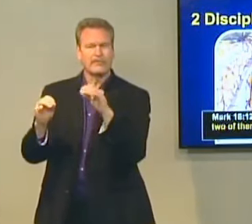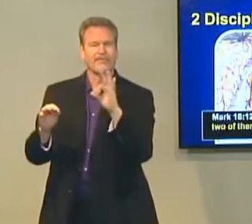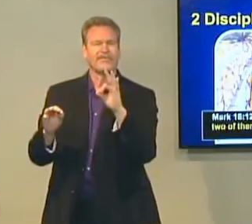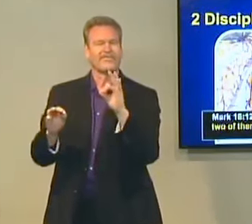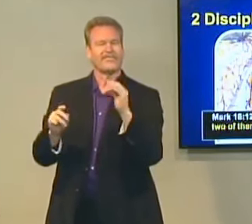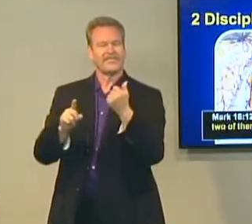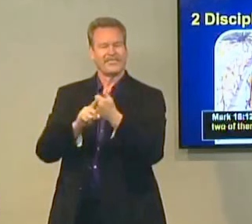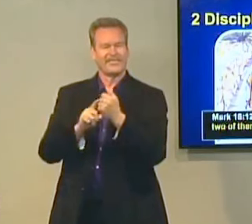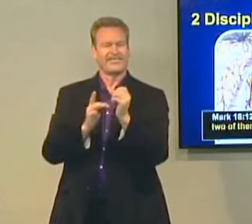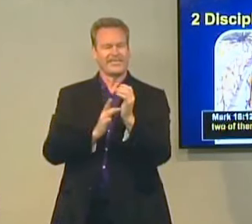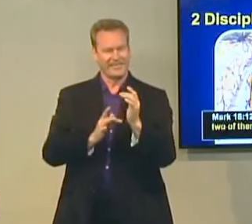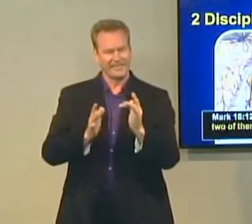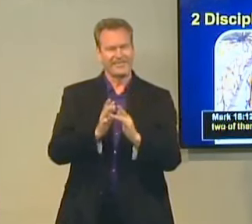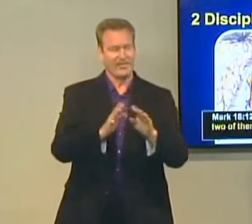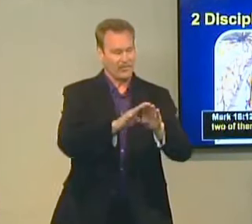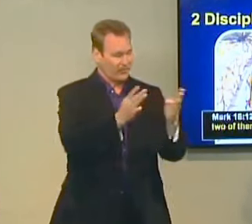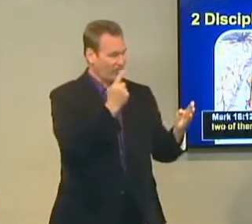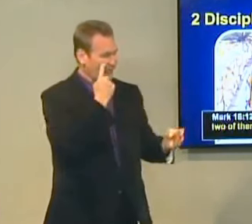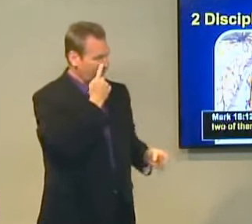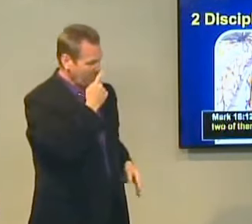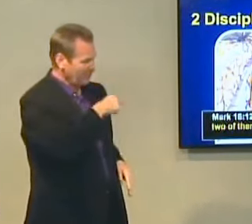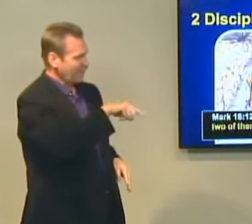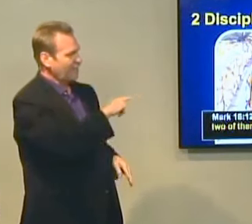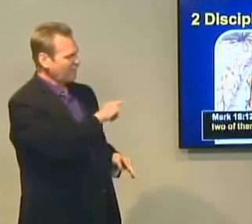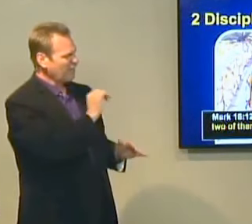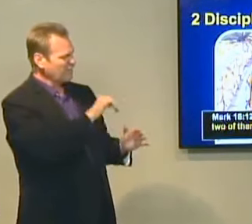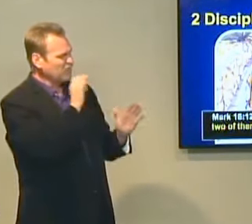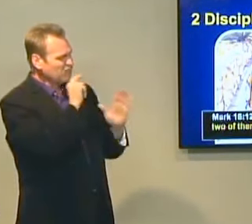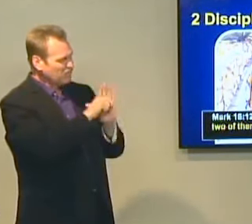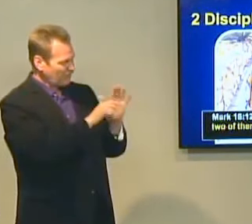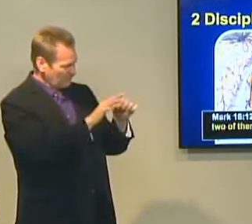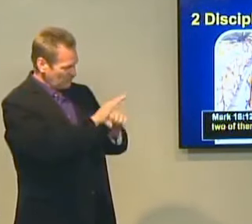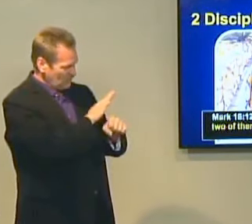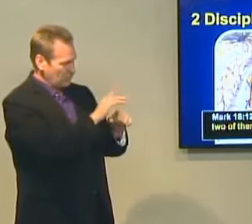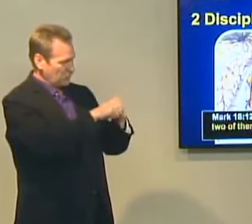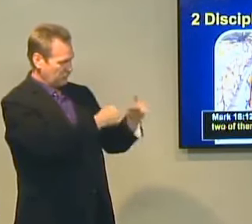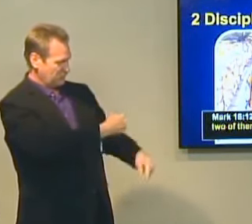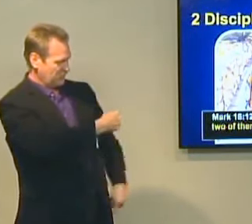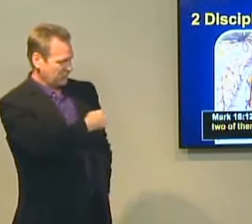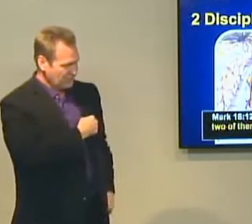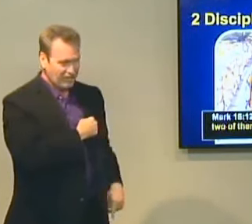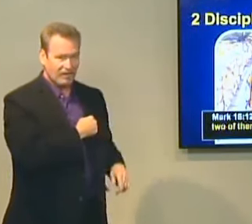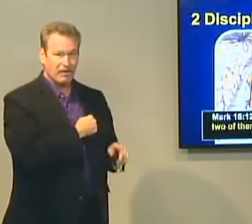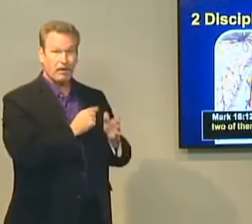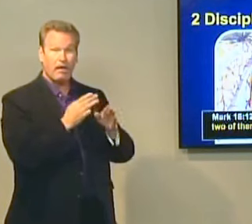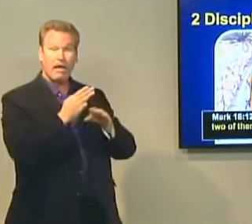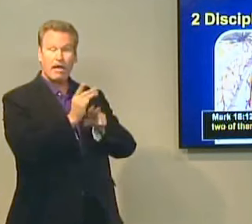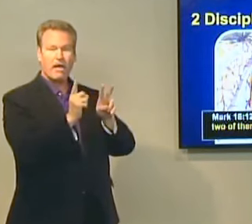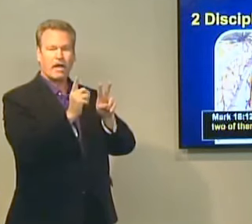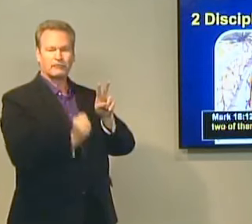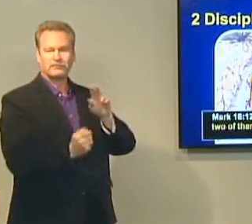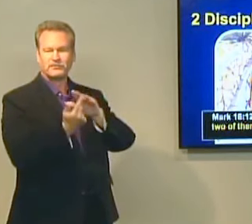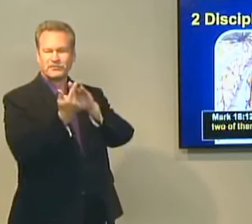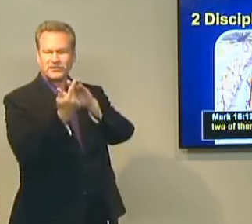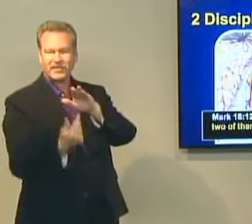His teaching was so great. And they realized. Oh. It was Jesus. He opened their eyes. And they recognized him. And he explained. That the Old Testament.